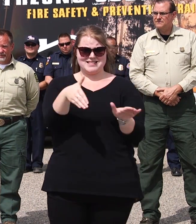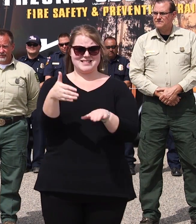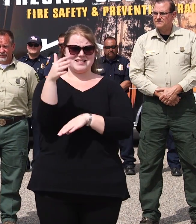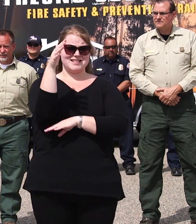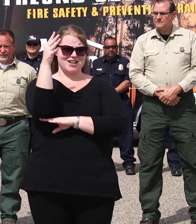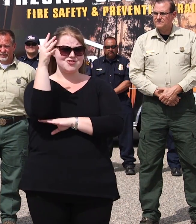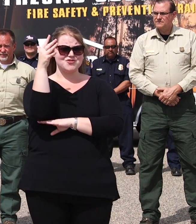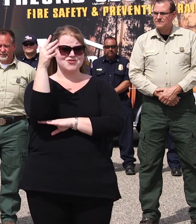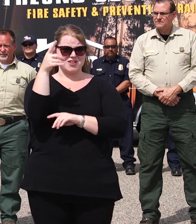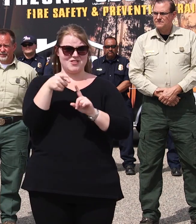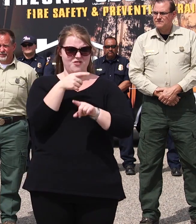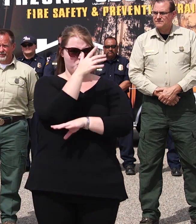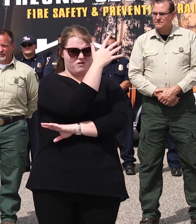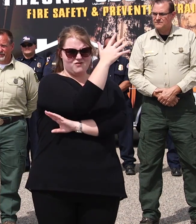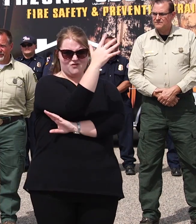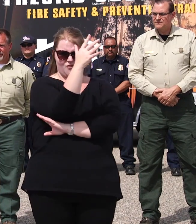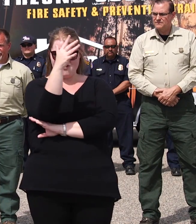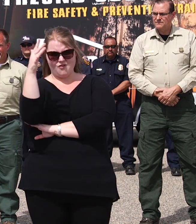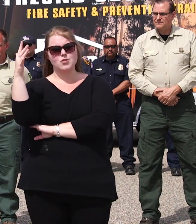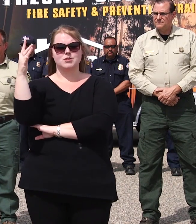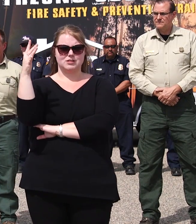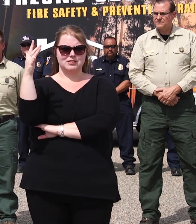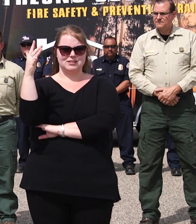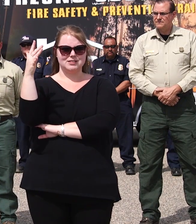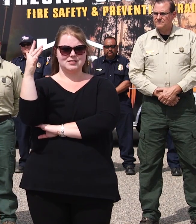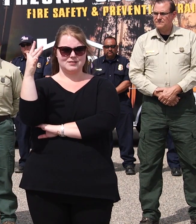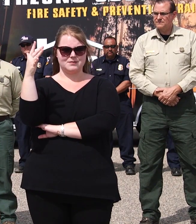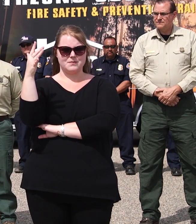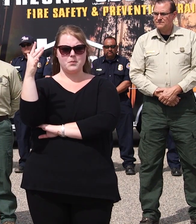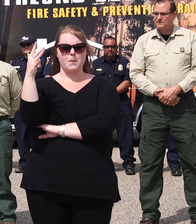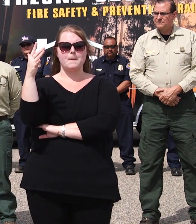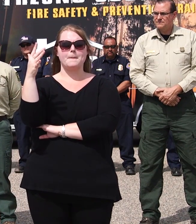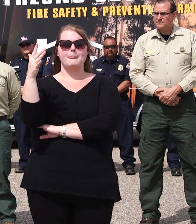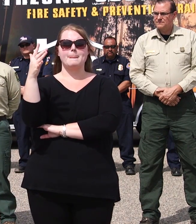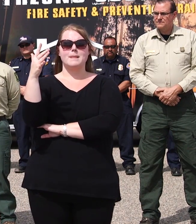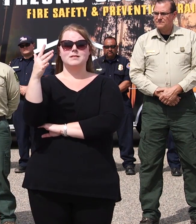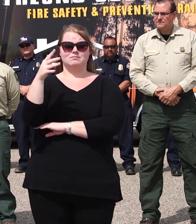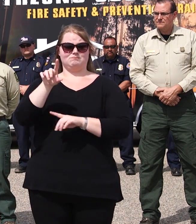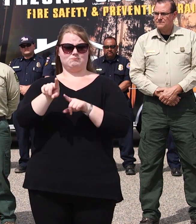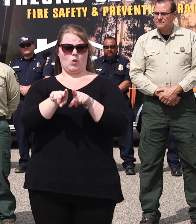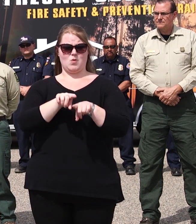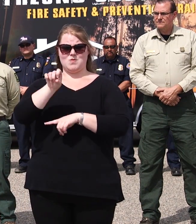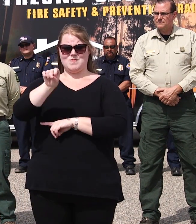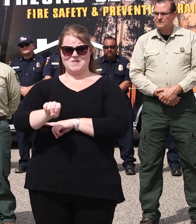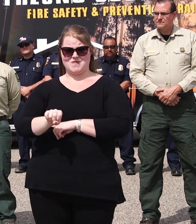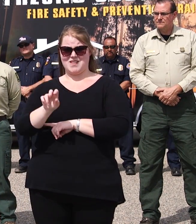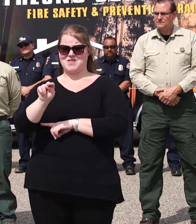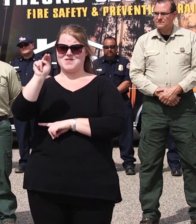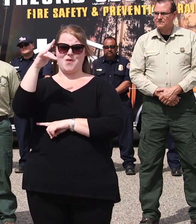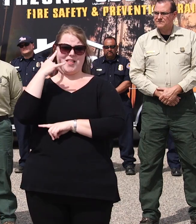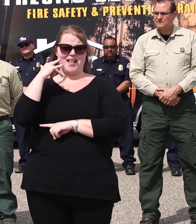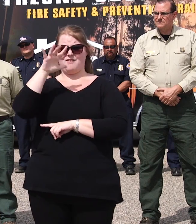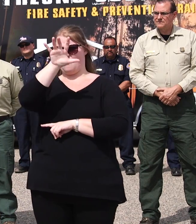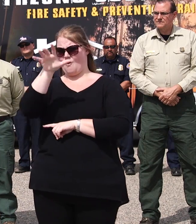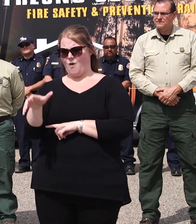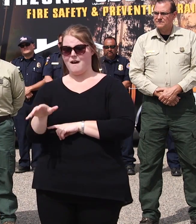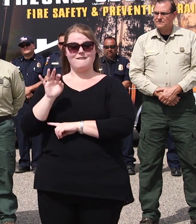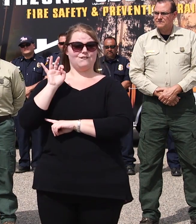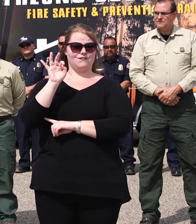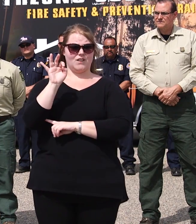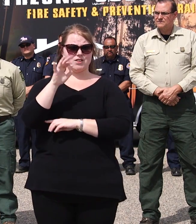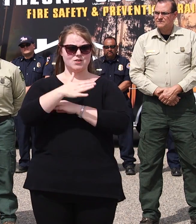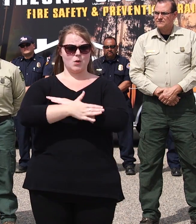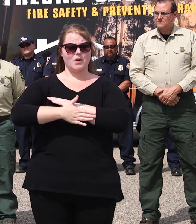trees in the forest areas east of here, and then south and north, Fresno